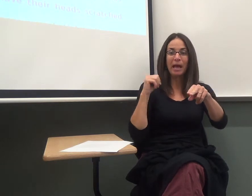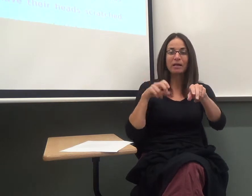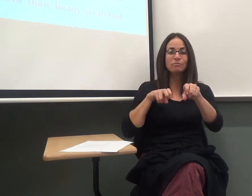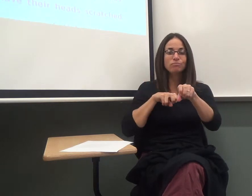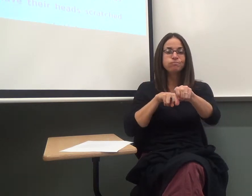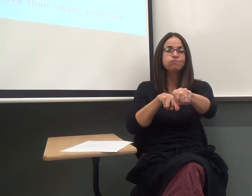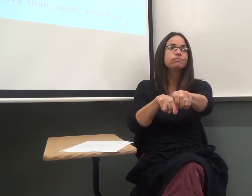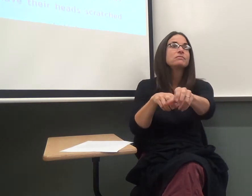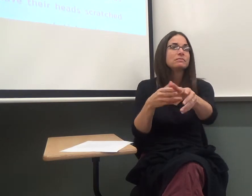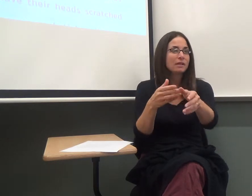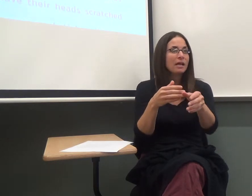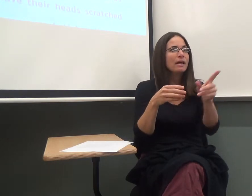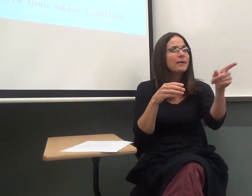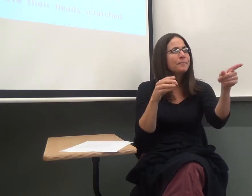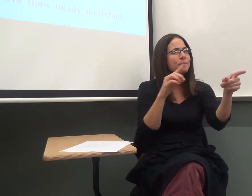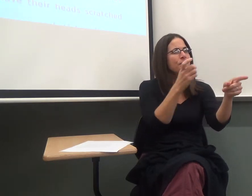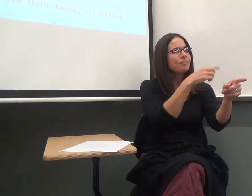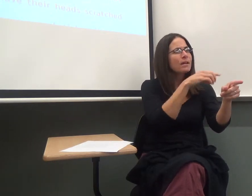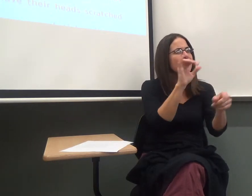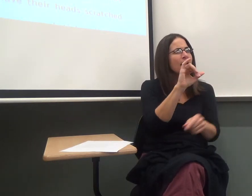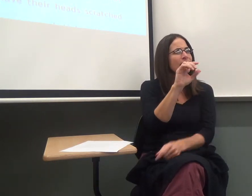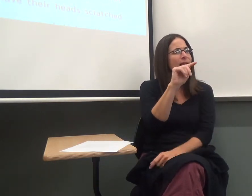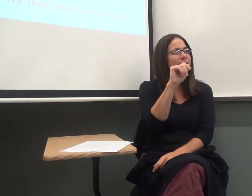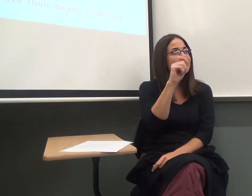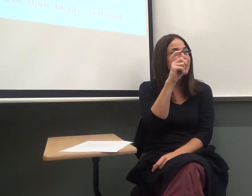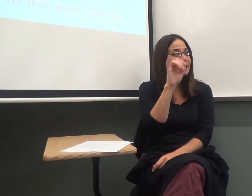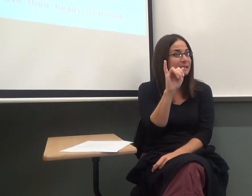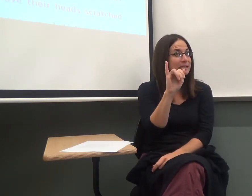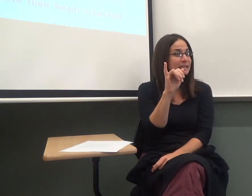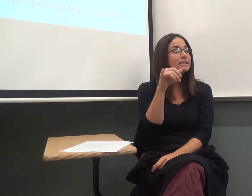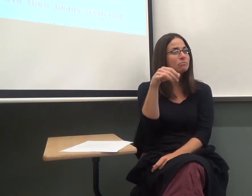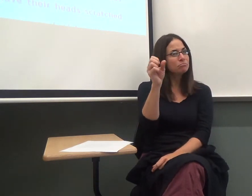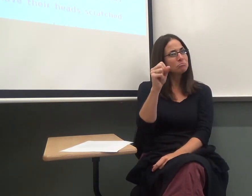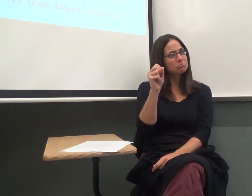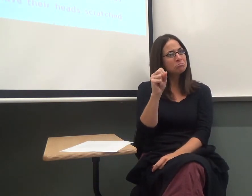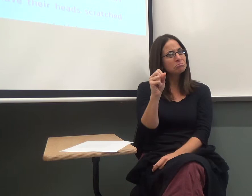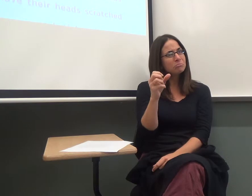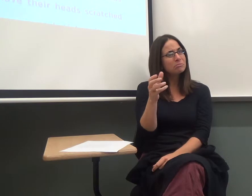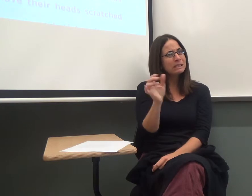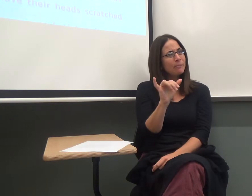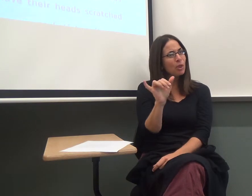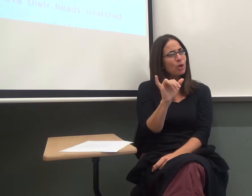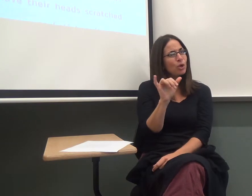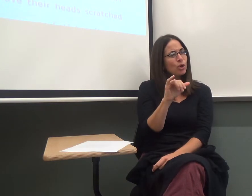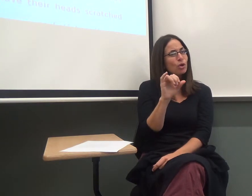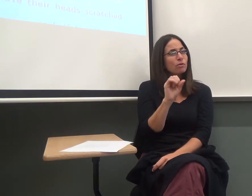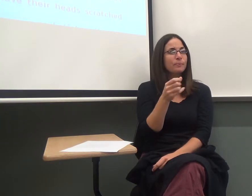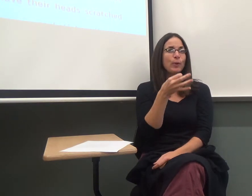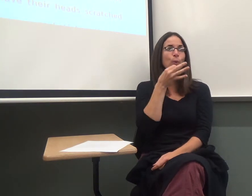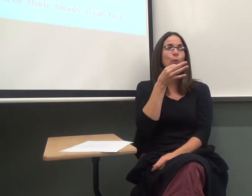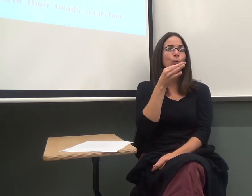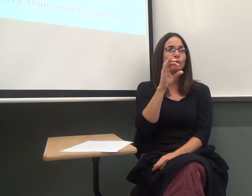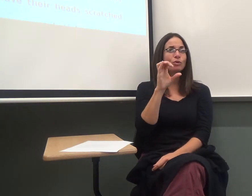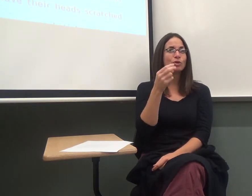cab driver. Yeah, a taxi cab is a very Very good chauffeur. very